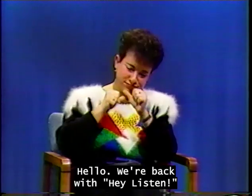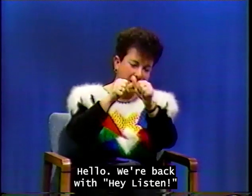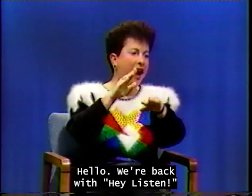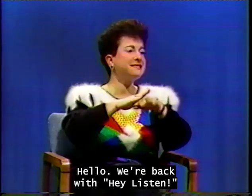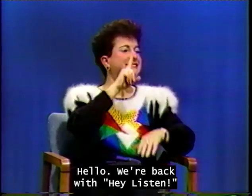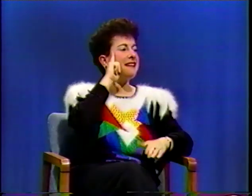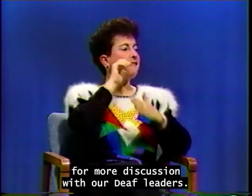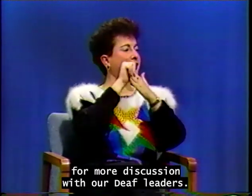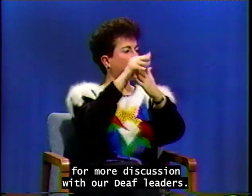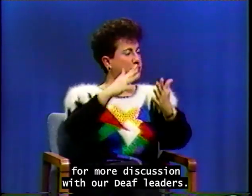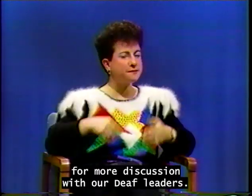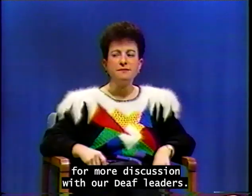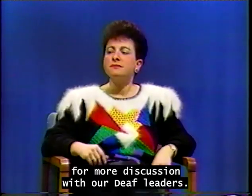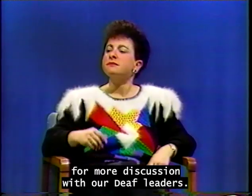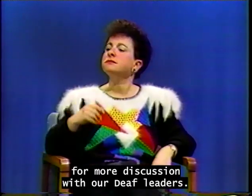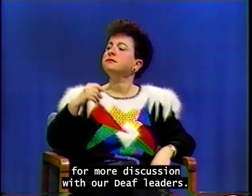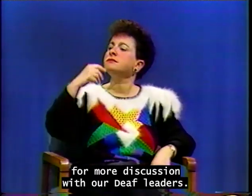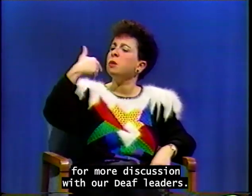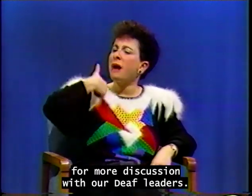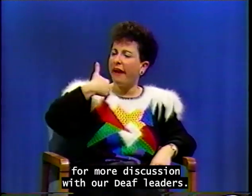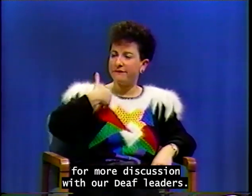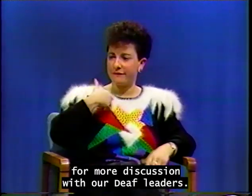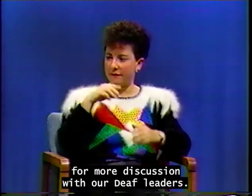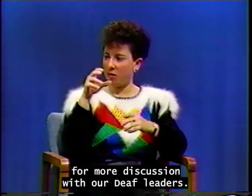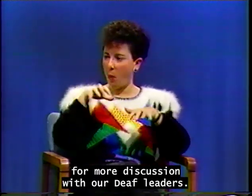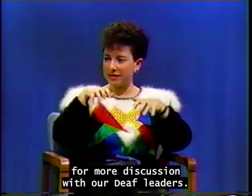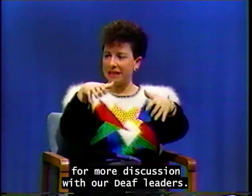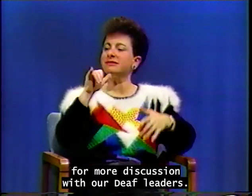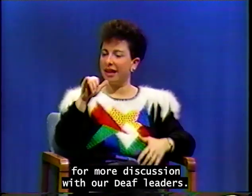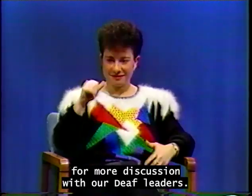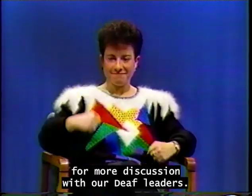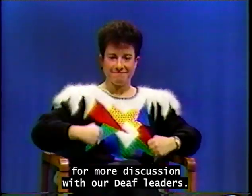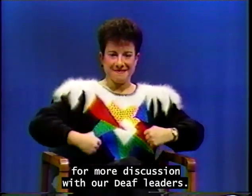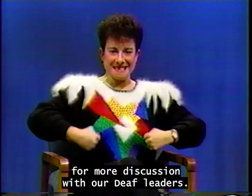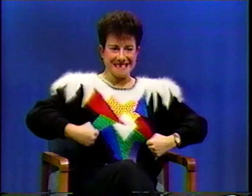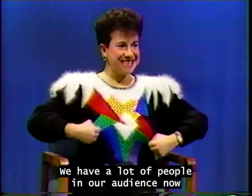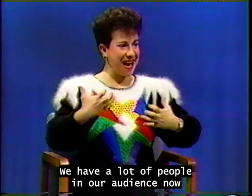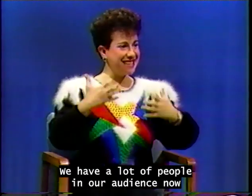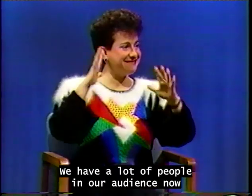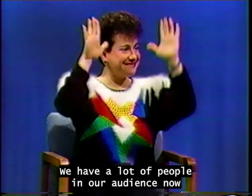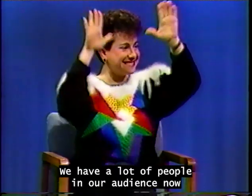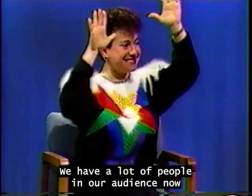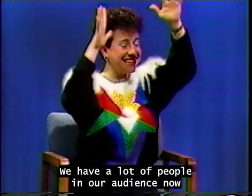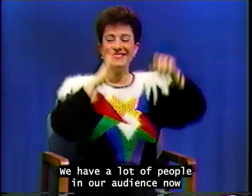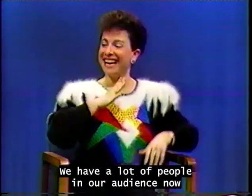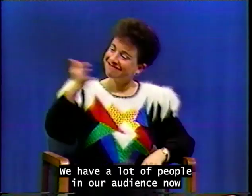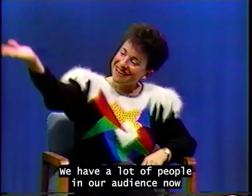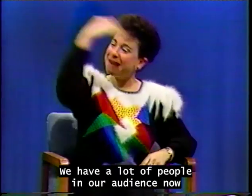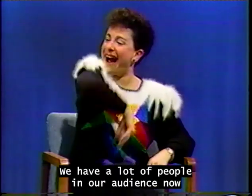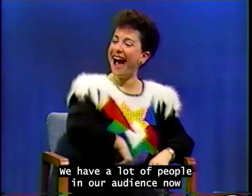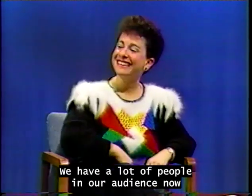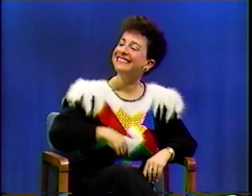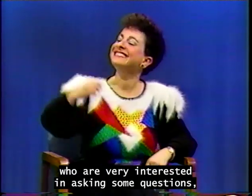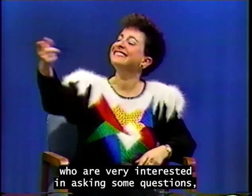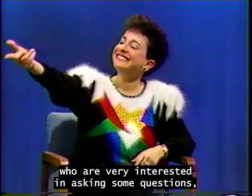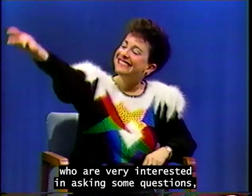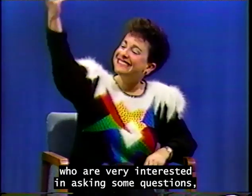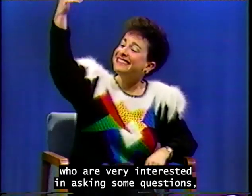back with Hey Listen for more discussion with our deaf leaders. We have a lot of people in our audience now who are